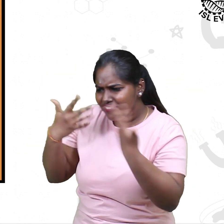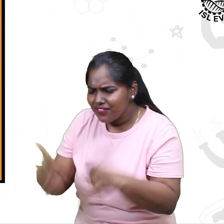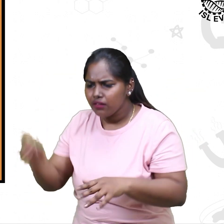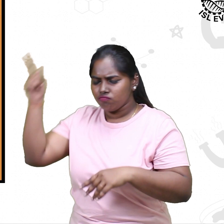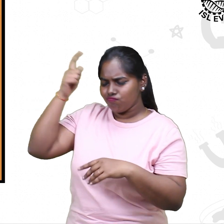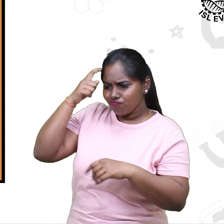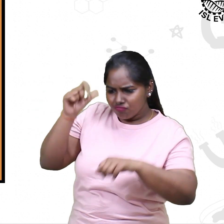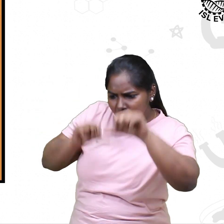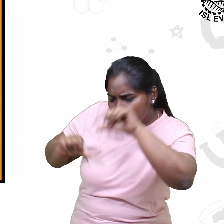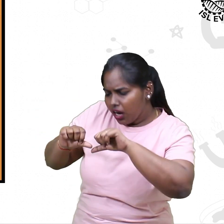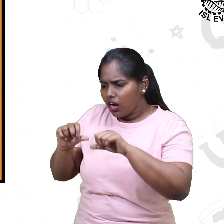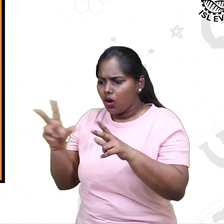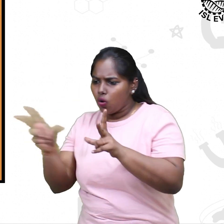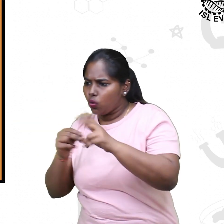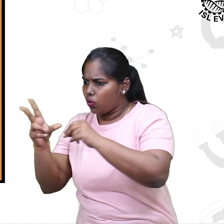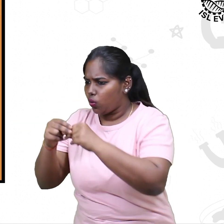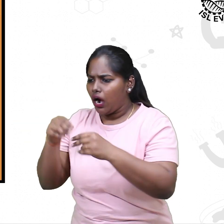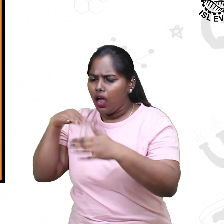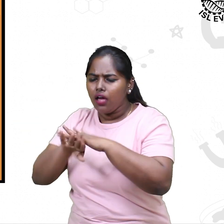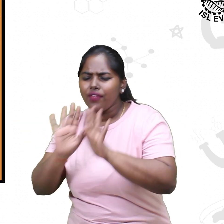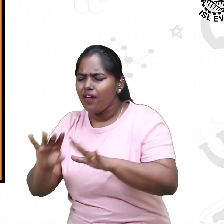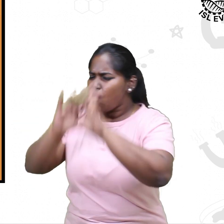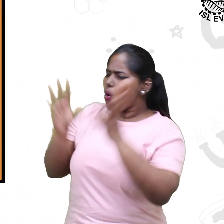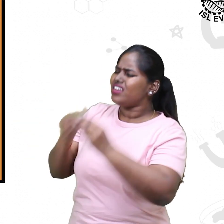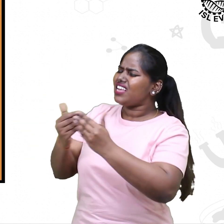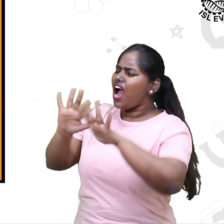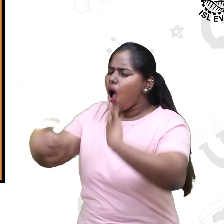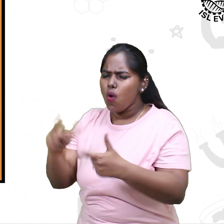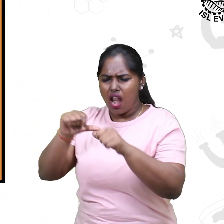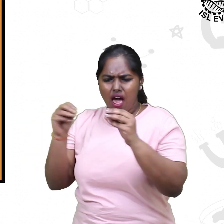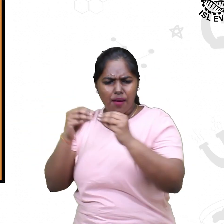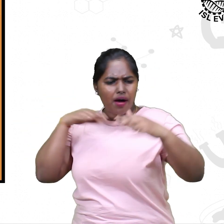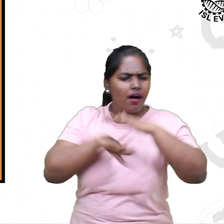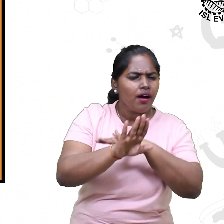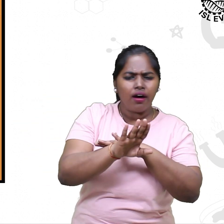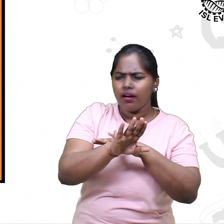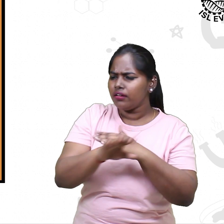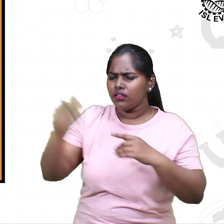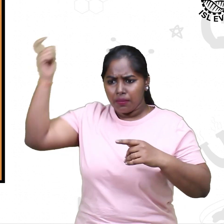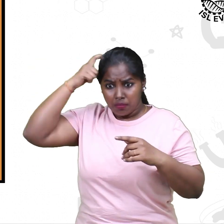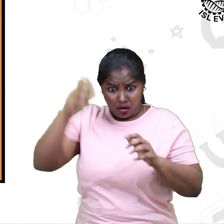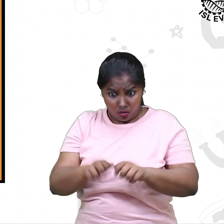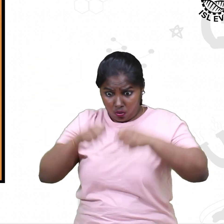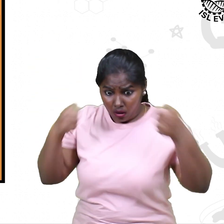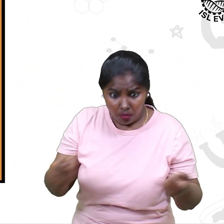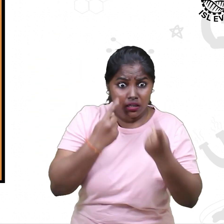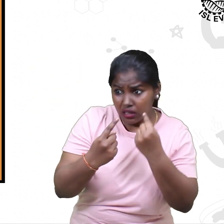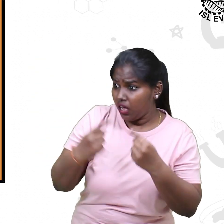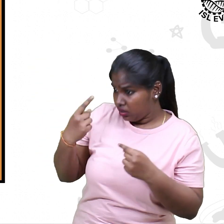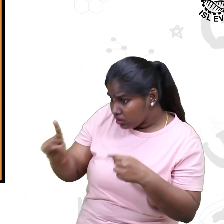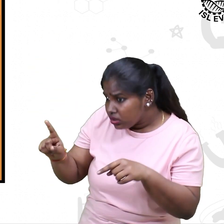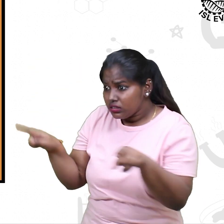it makes us wonder, how do you study these things in the lab? Because definitely we cannot open up the brain and check these molecules. So there